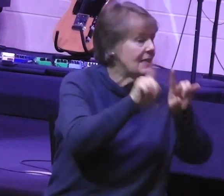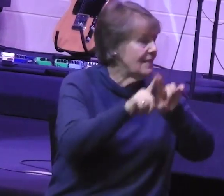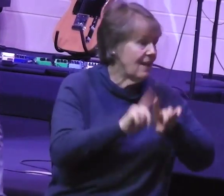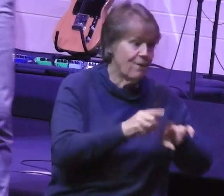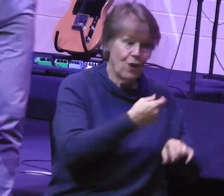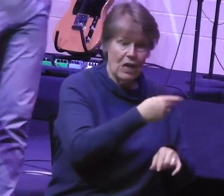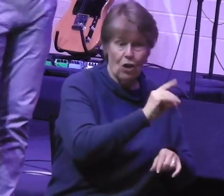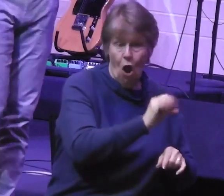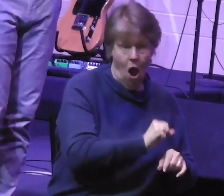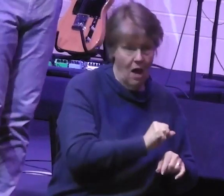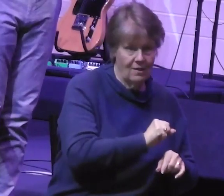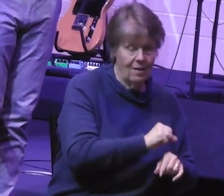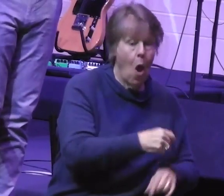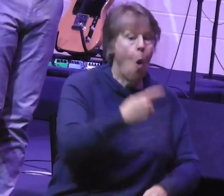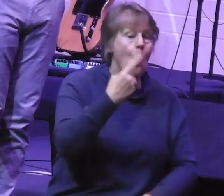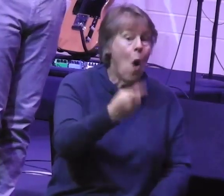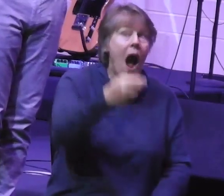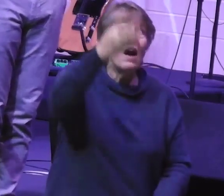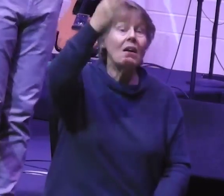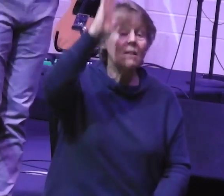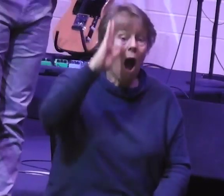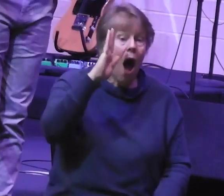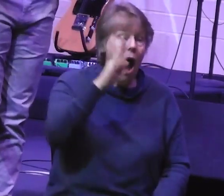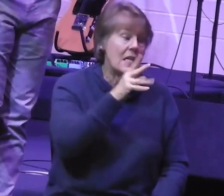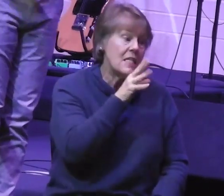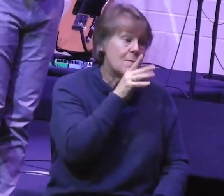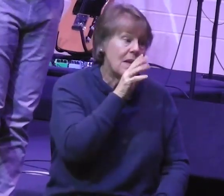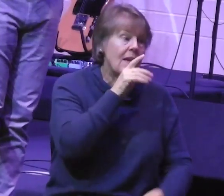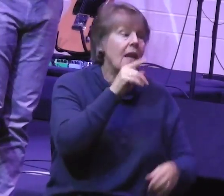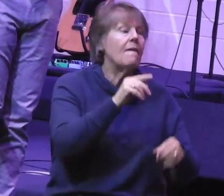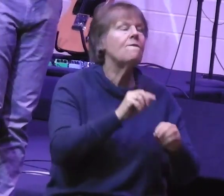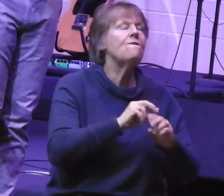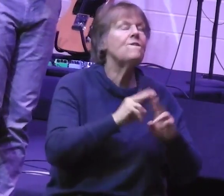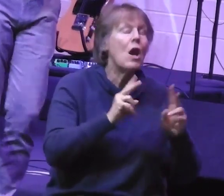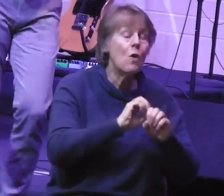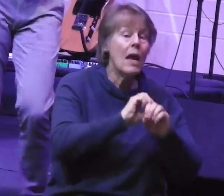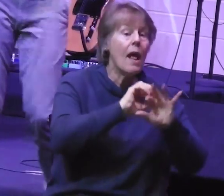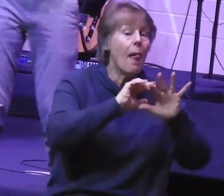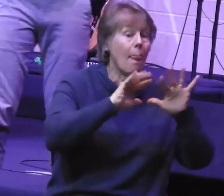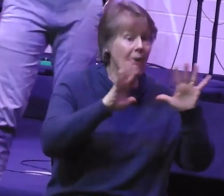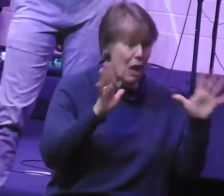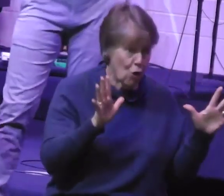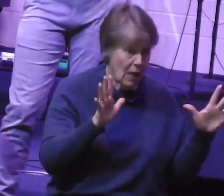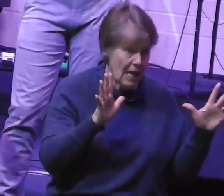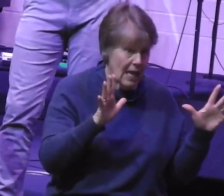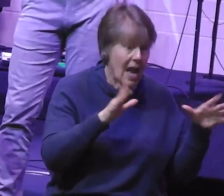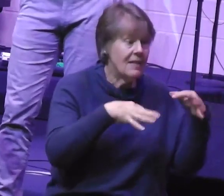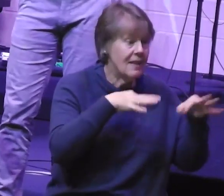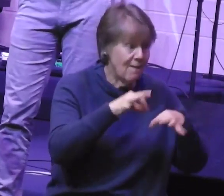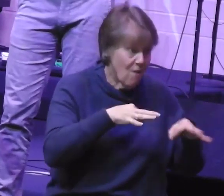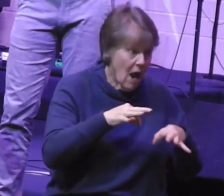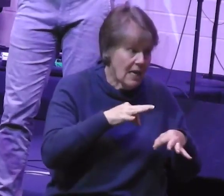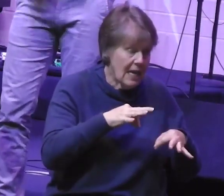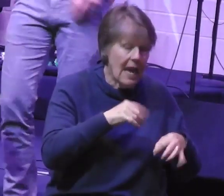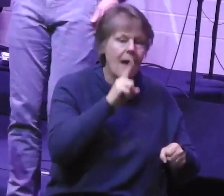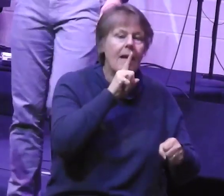clearly, he's actually speaking about a committed relationship. I mean, think about